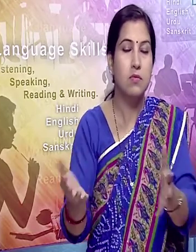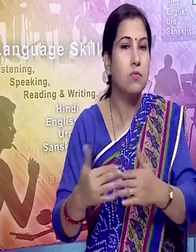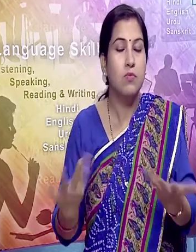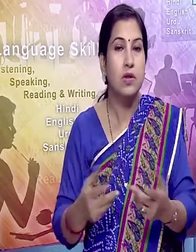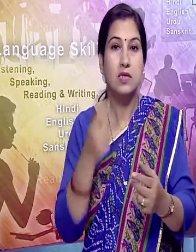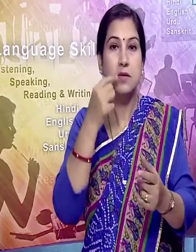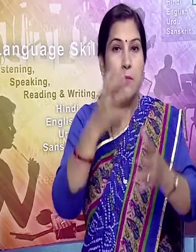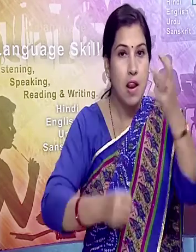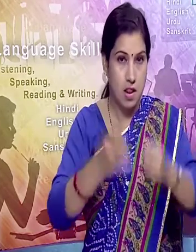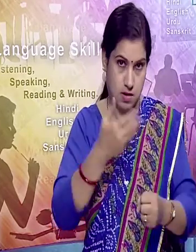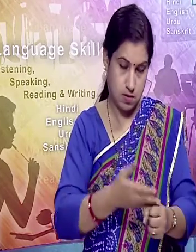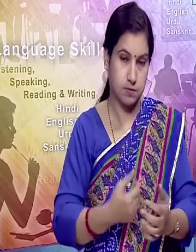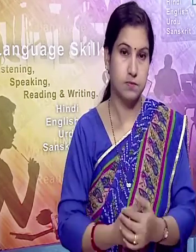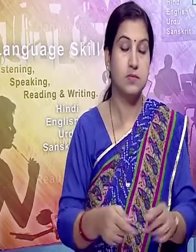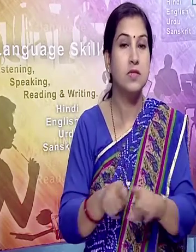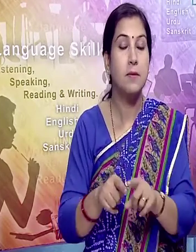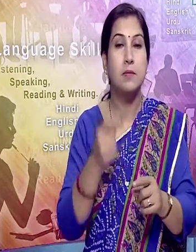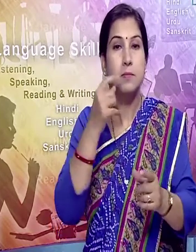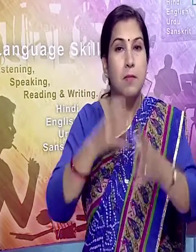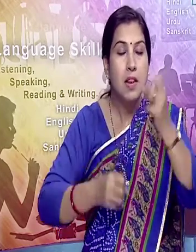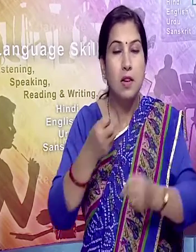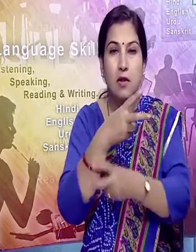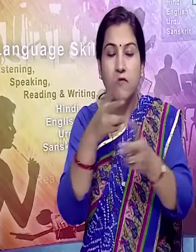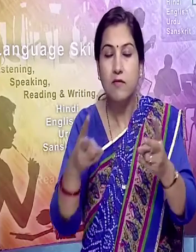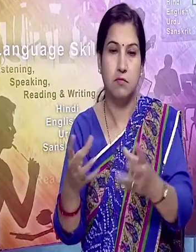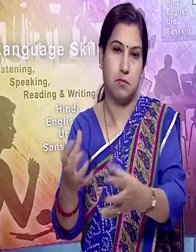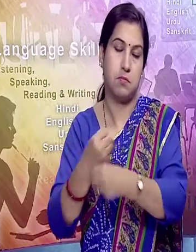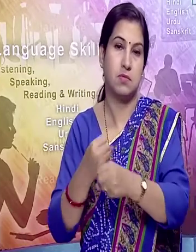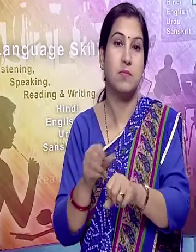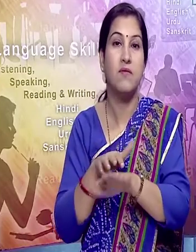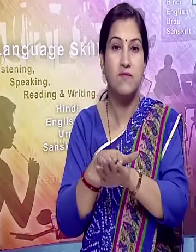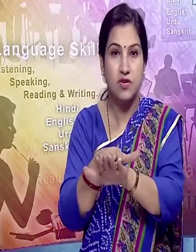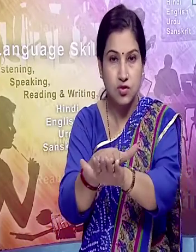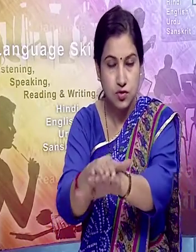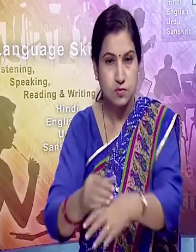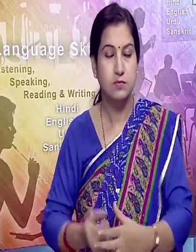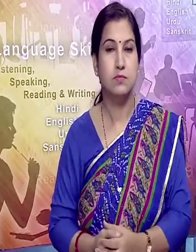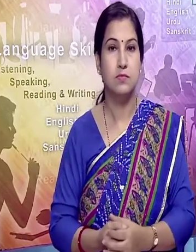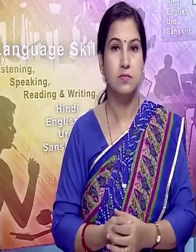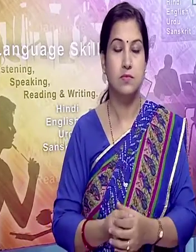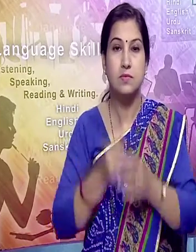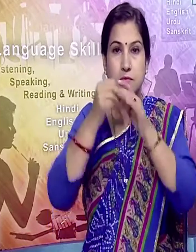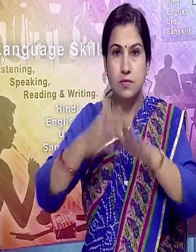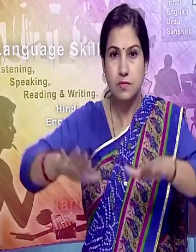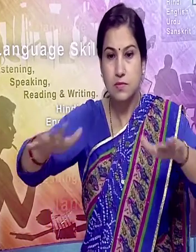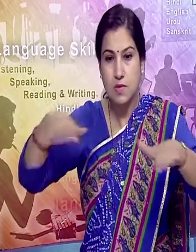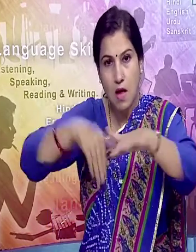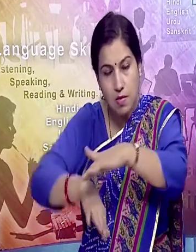milk and milk products, fish, seafood, eggs, meat,